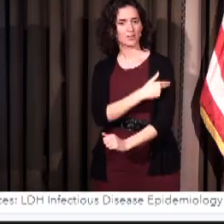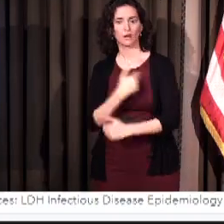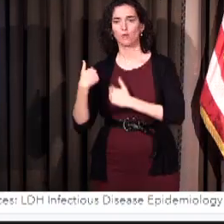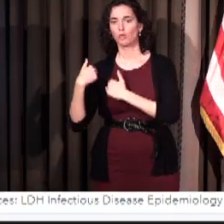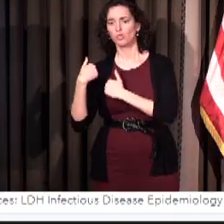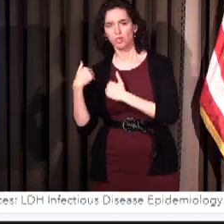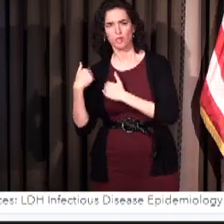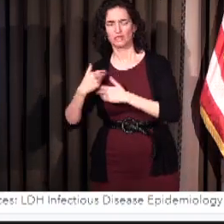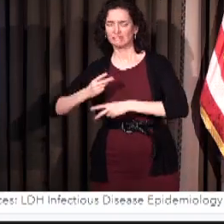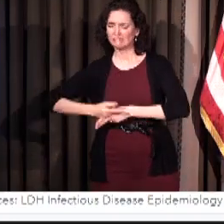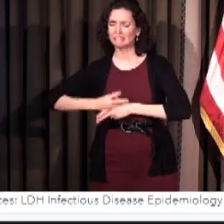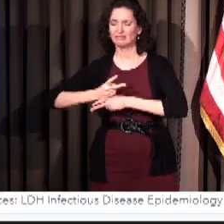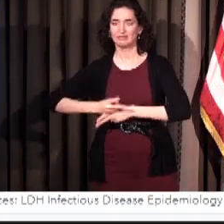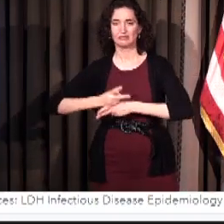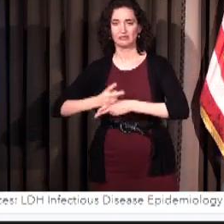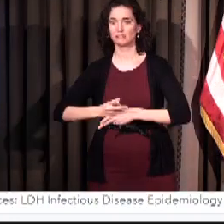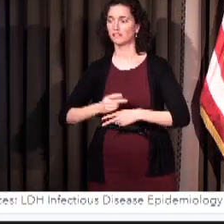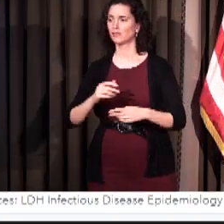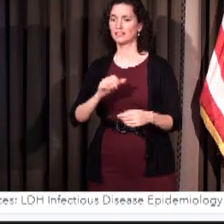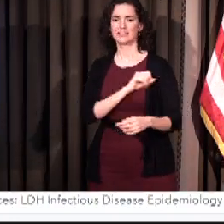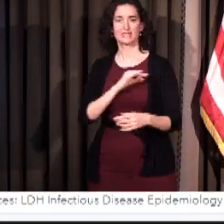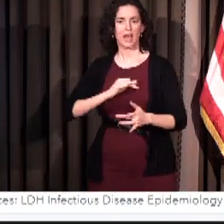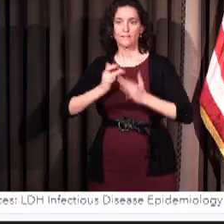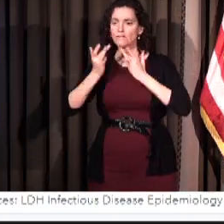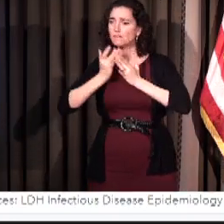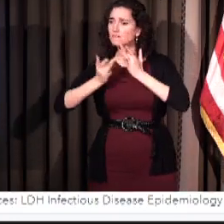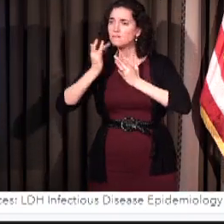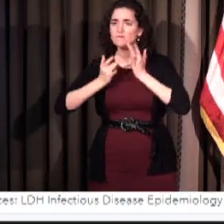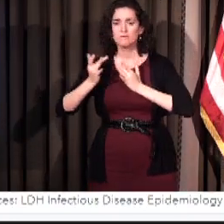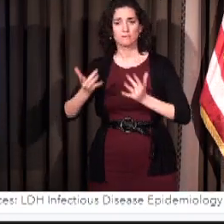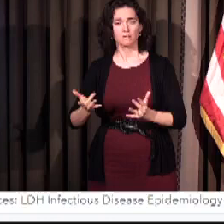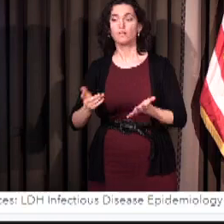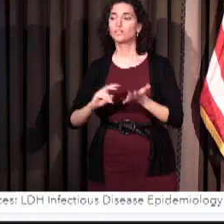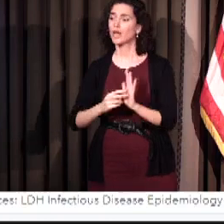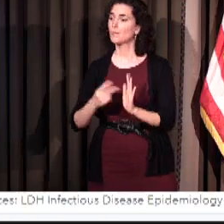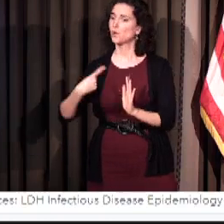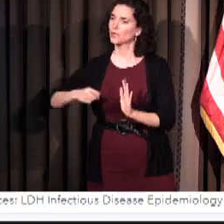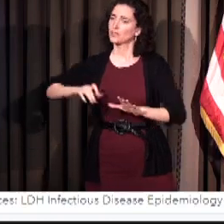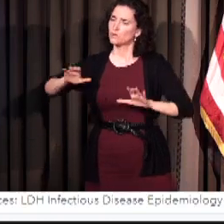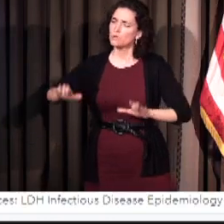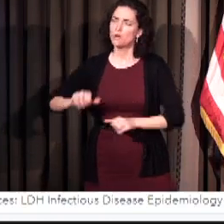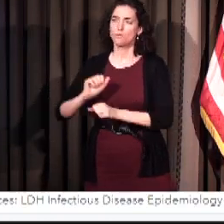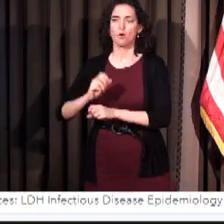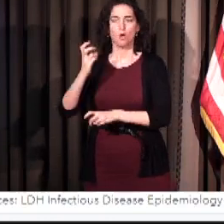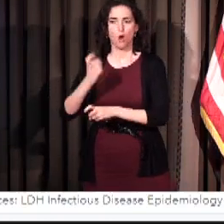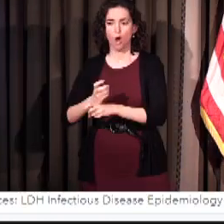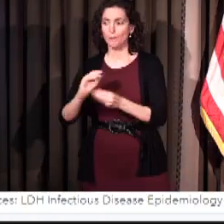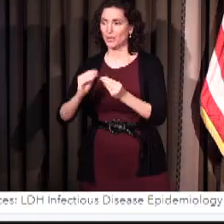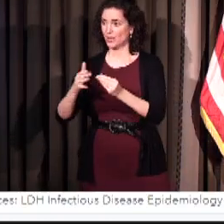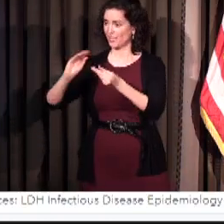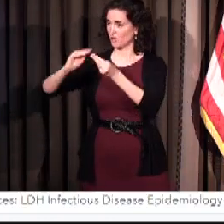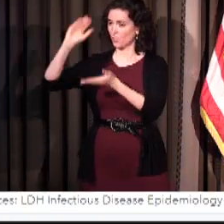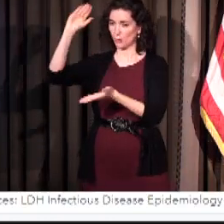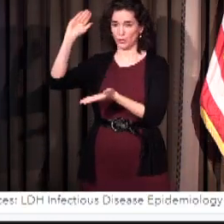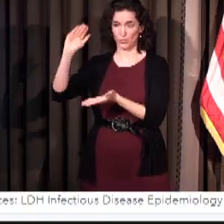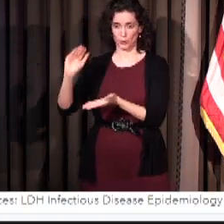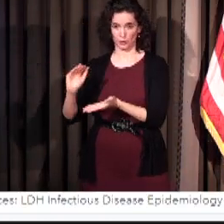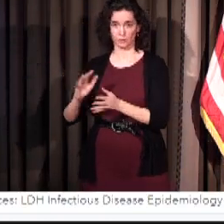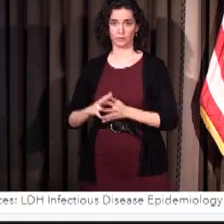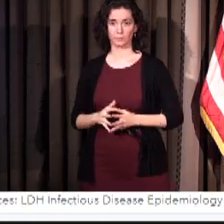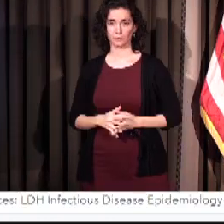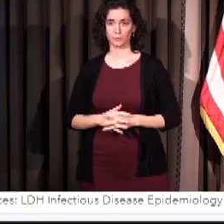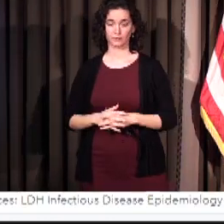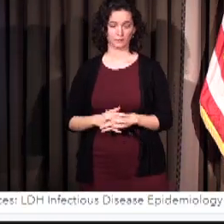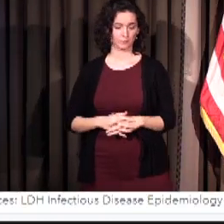as it relates especially to staffing. So obviously we want to do everything we can to get that number down.